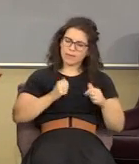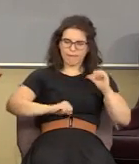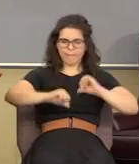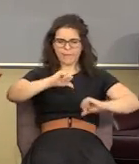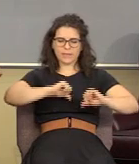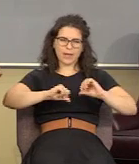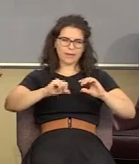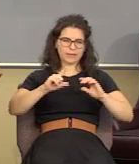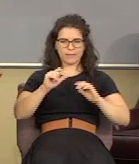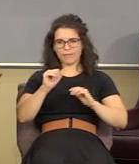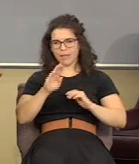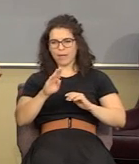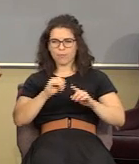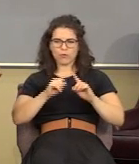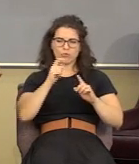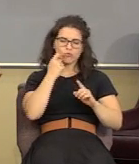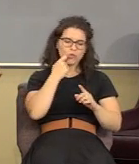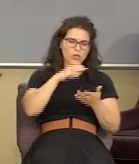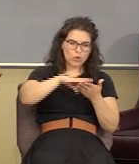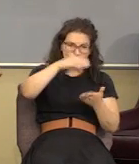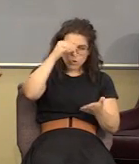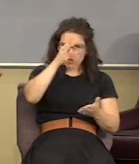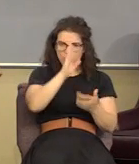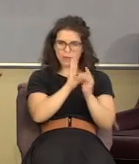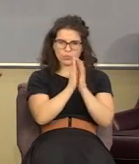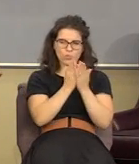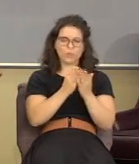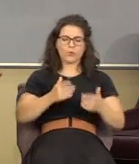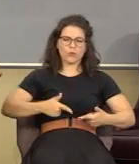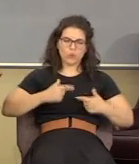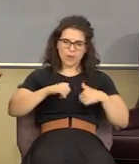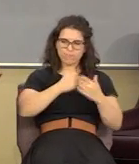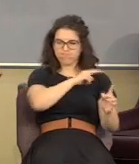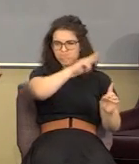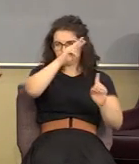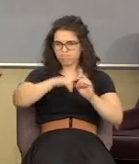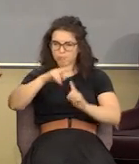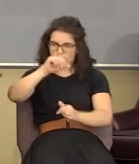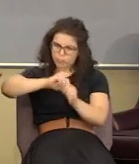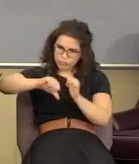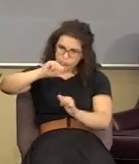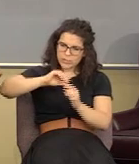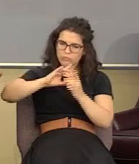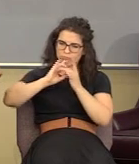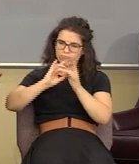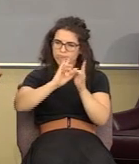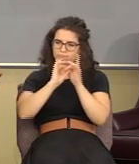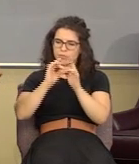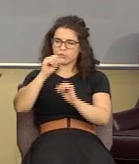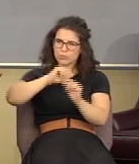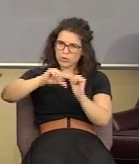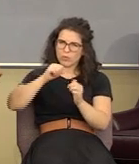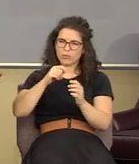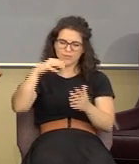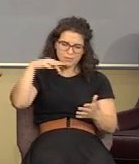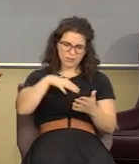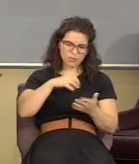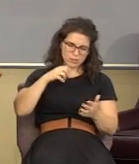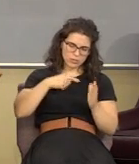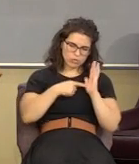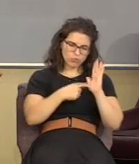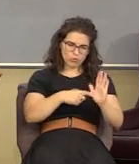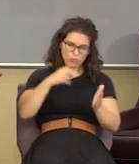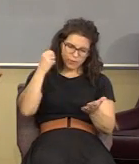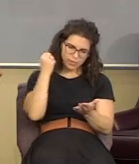where you don't just learn God's Word, but you learn to live it in relationship to others. But you have to study. Study to show thyself approved unto God. That's the